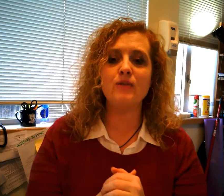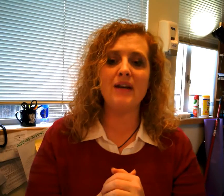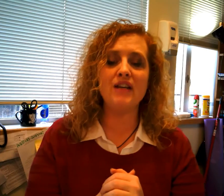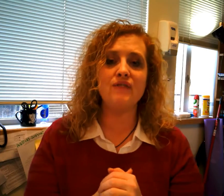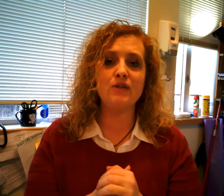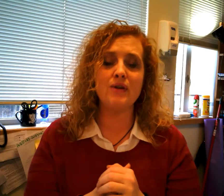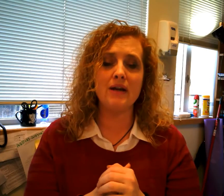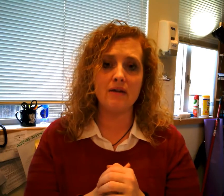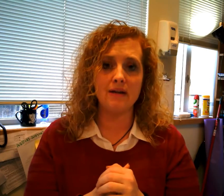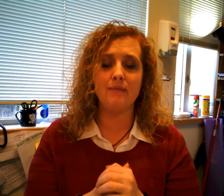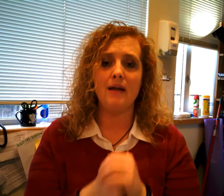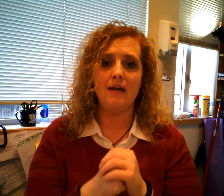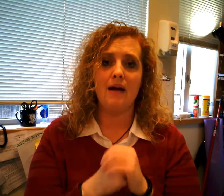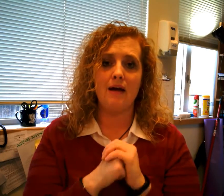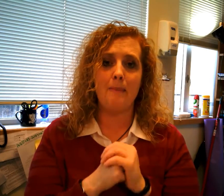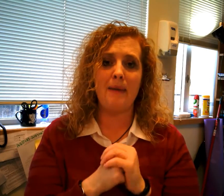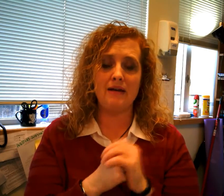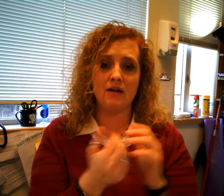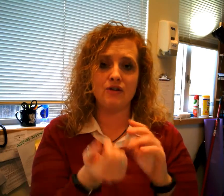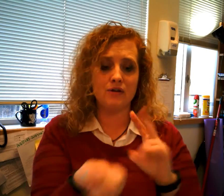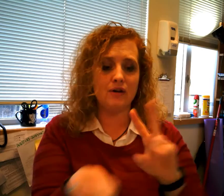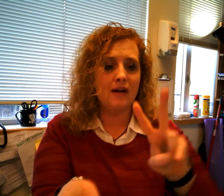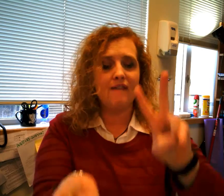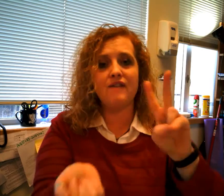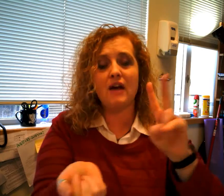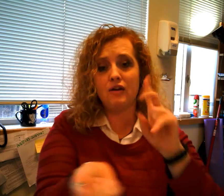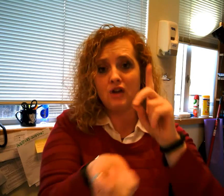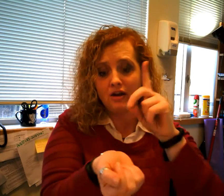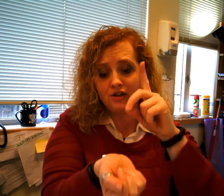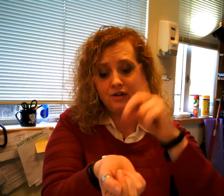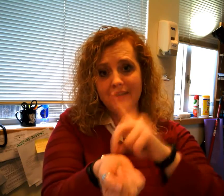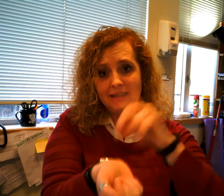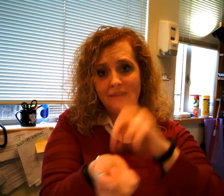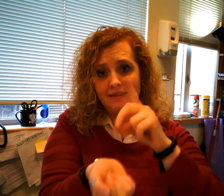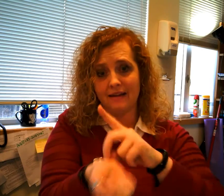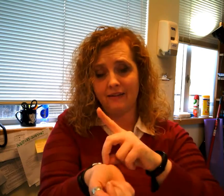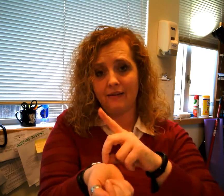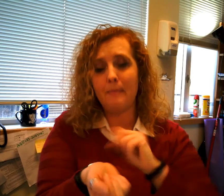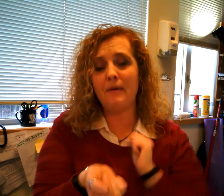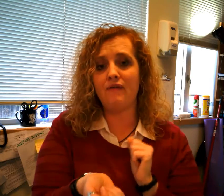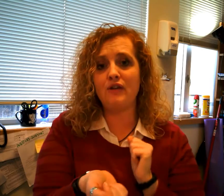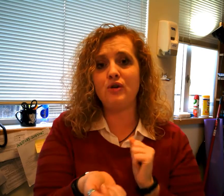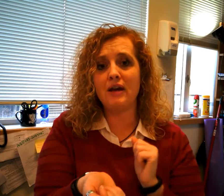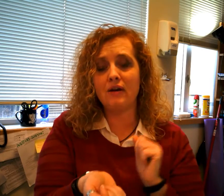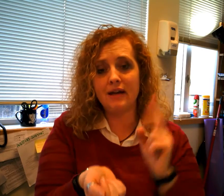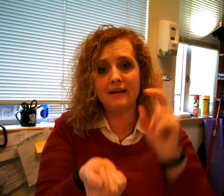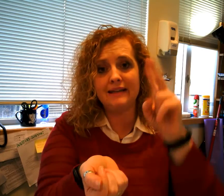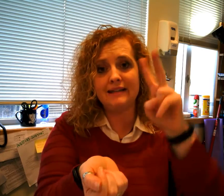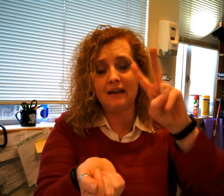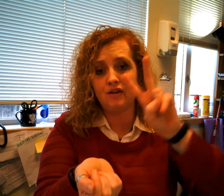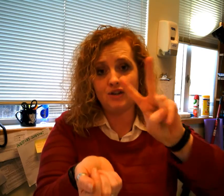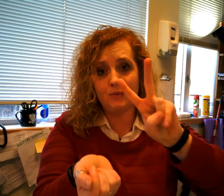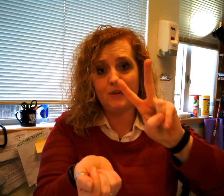is veterinarian. Pet doctor. Doctor is like this, but veterinarian is just with a